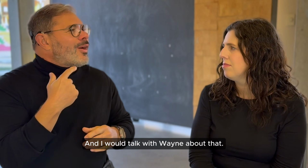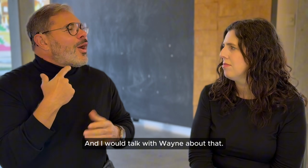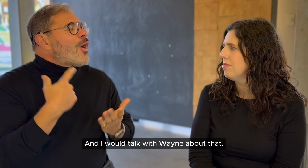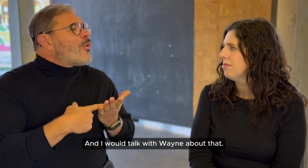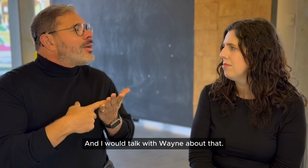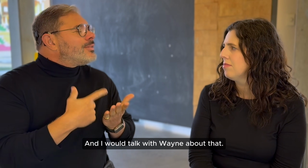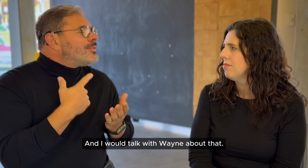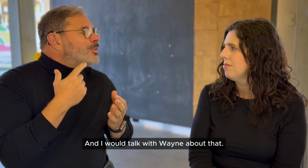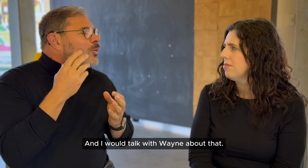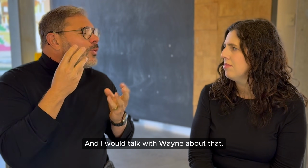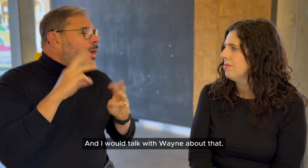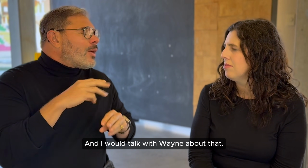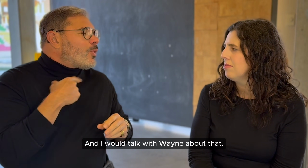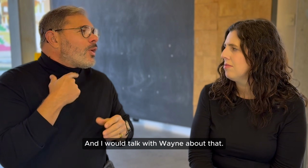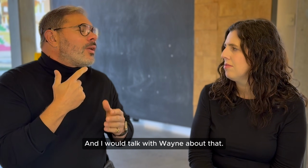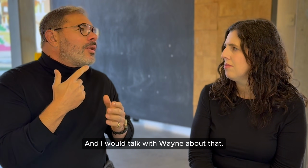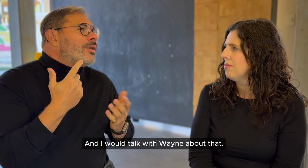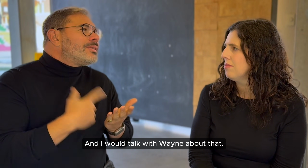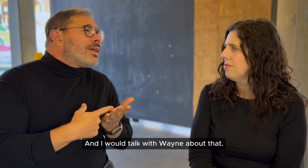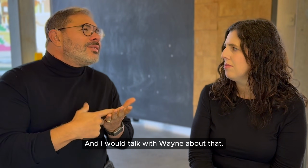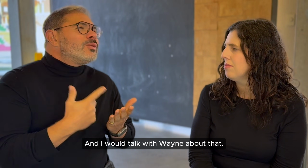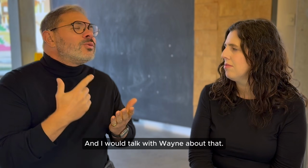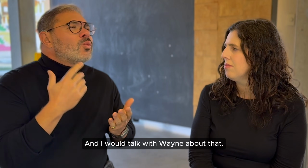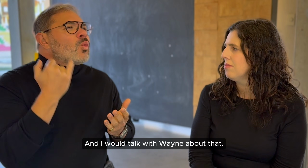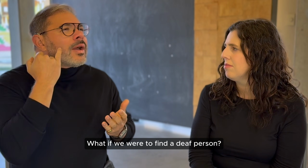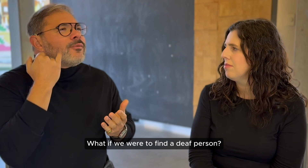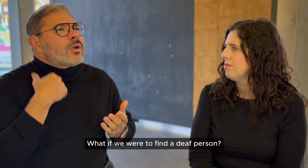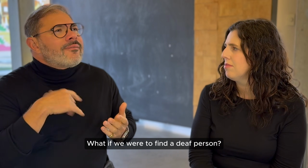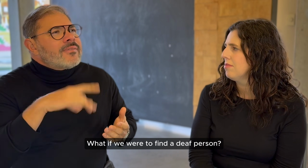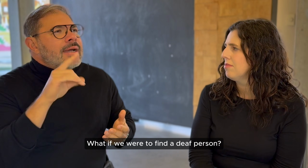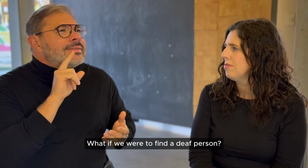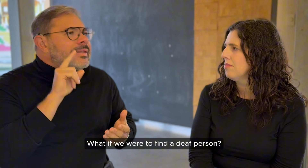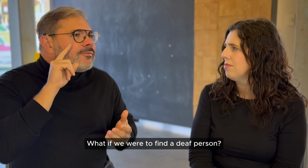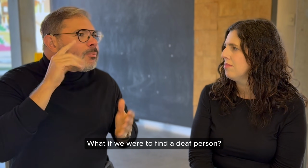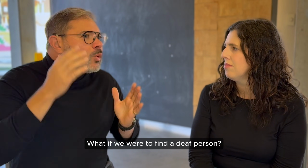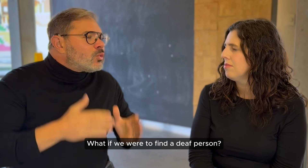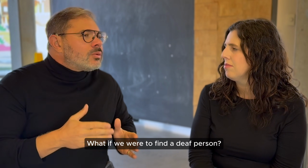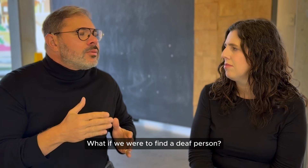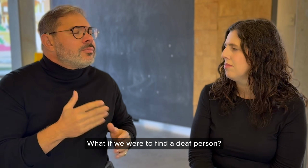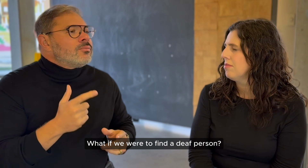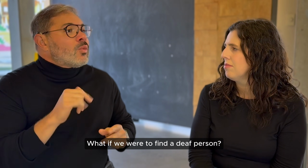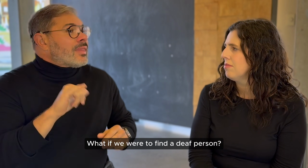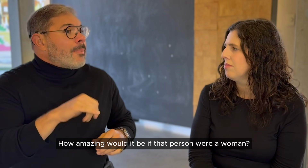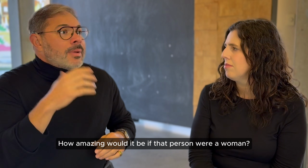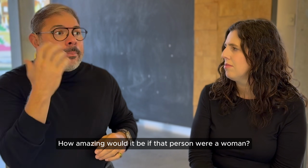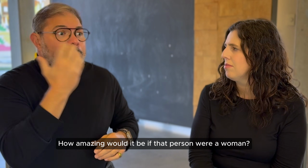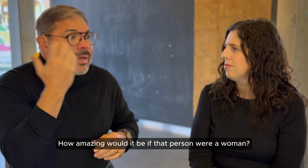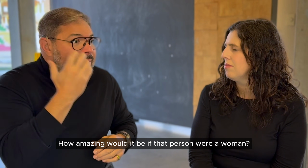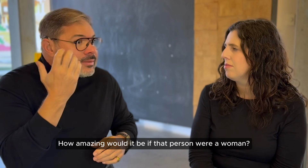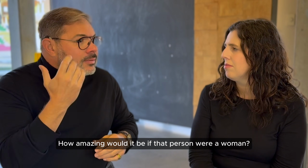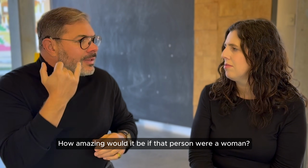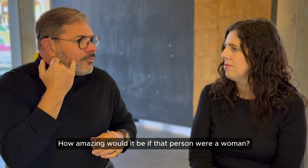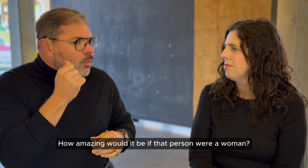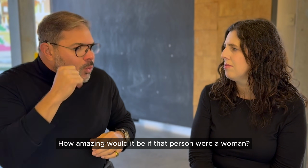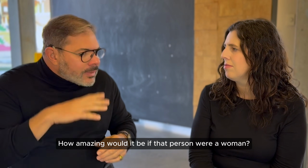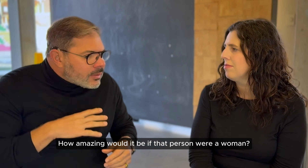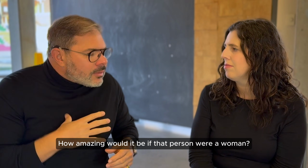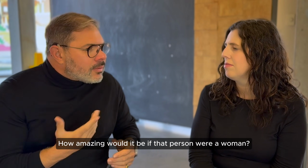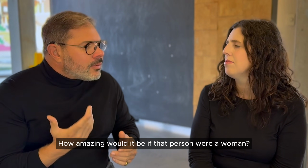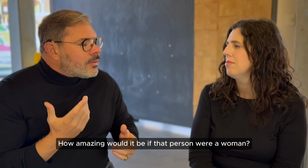And I would talk with Wayne about, what if we were to find a deaf person? How amazing would it be if that person were a woman to